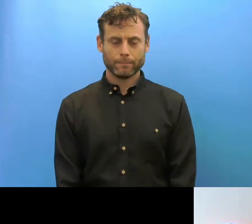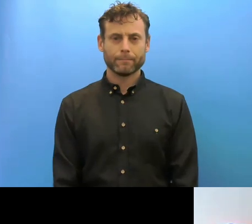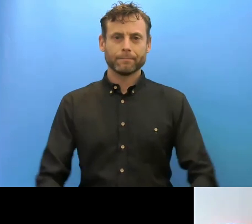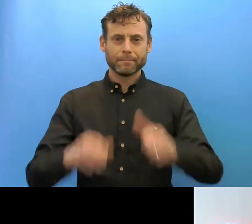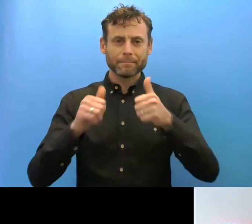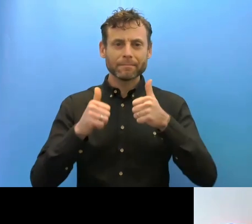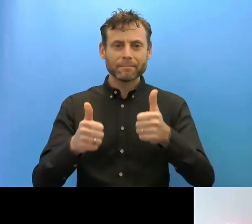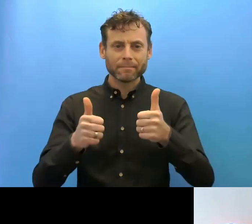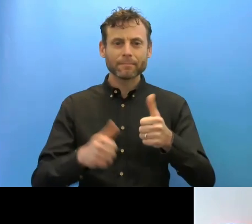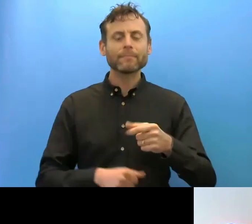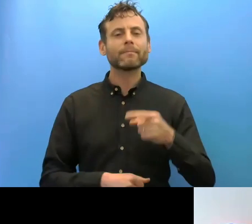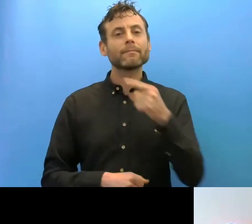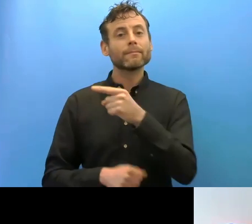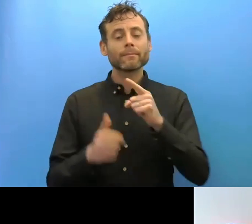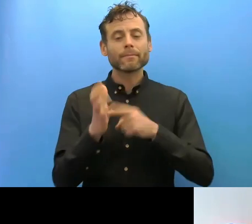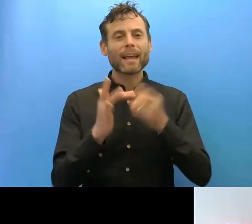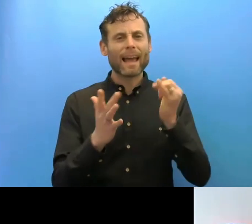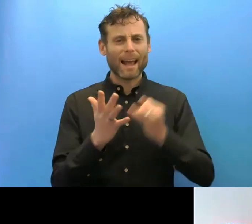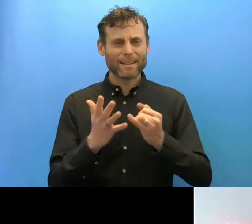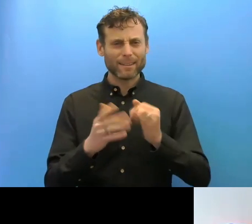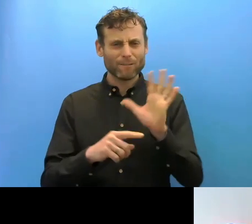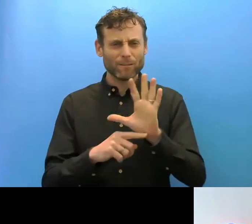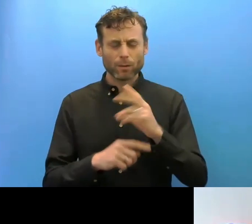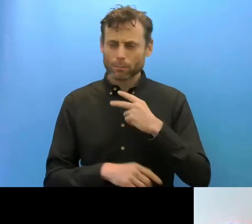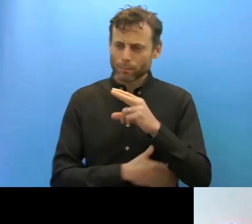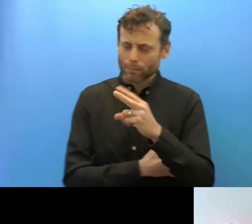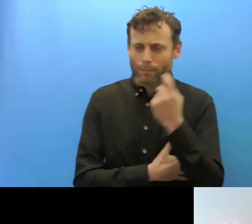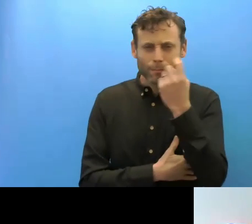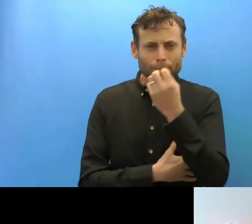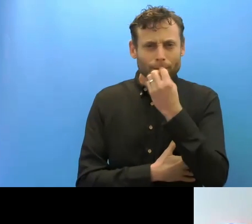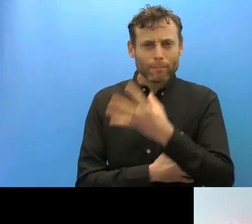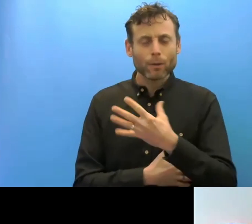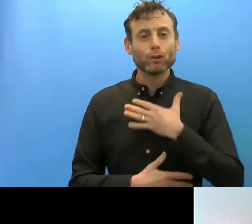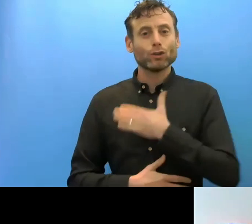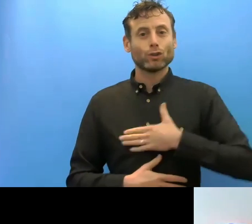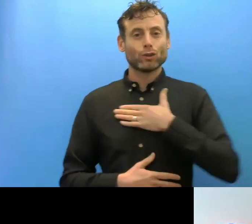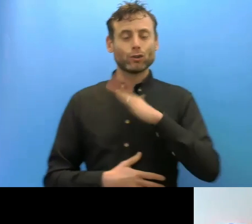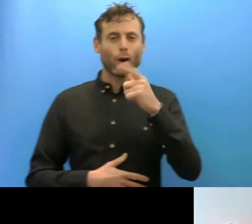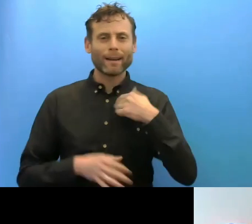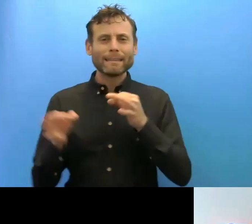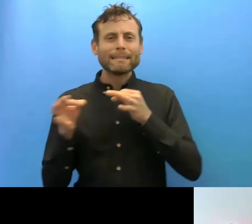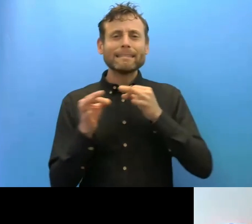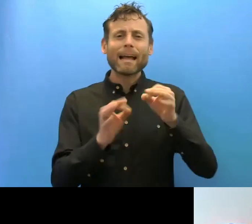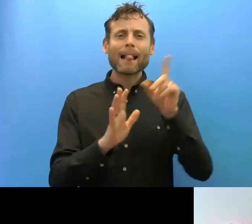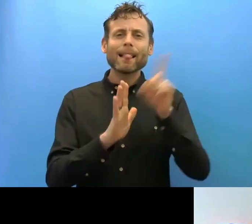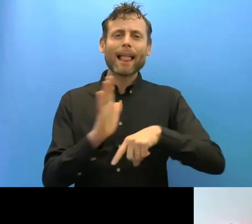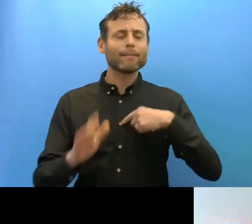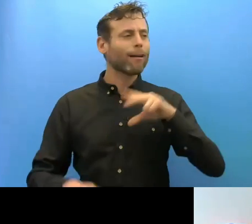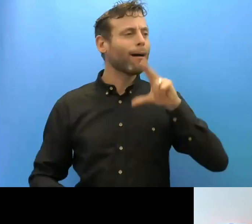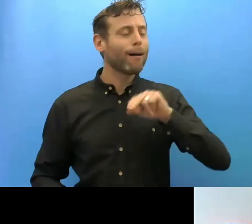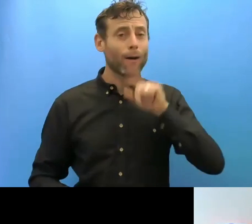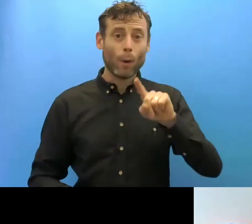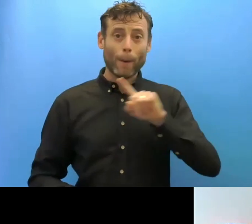So that was Ailish's film. Amazing. You'll have to forgive me. I'm getting my cues from the chat over here. So it's not quite as professional as it